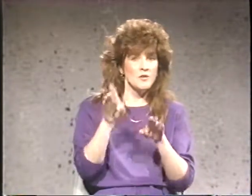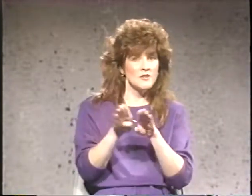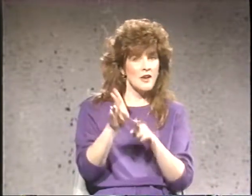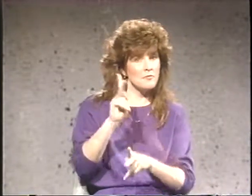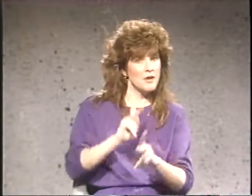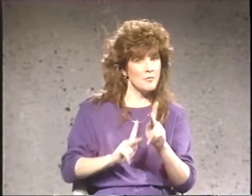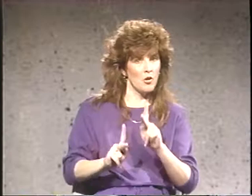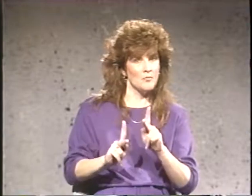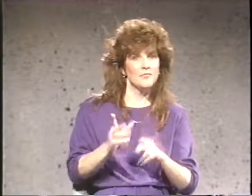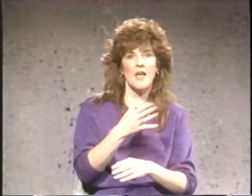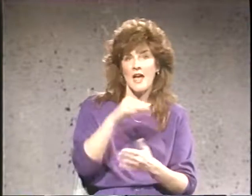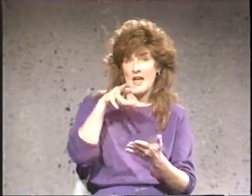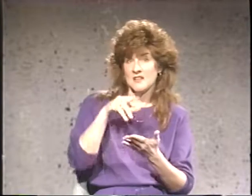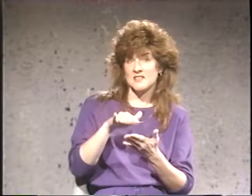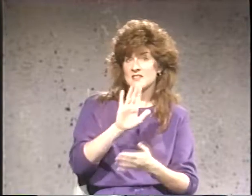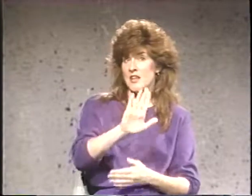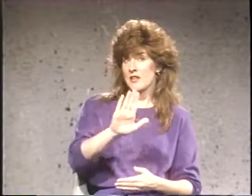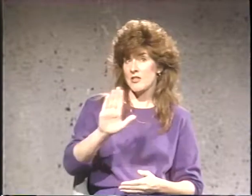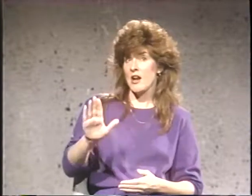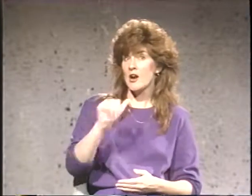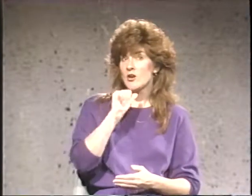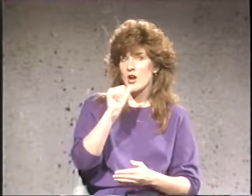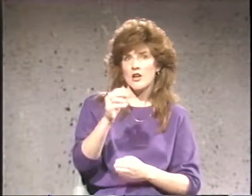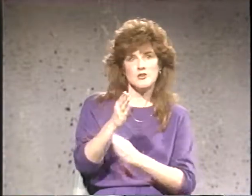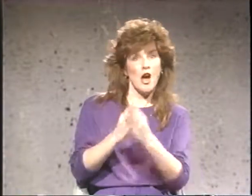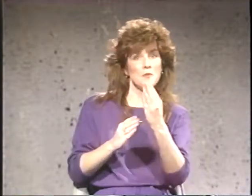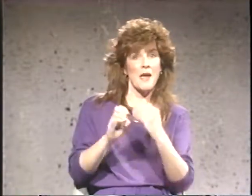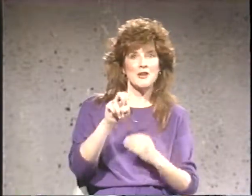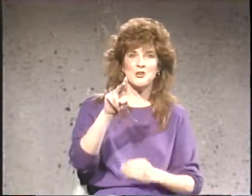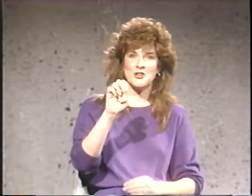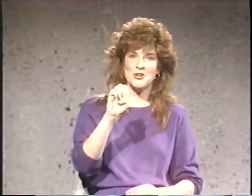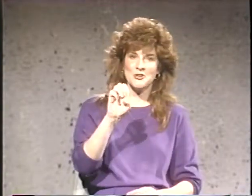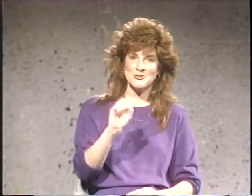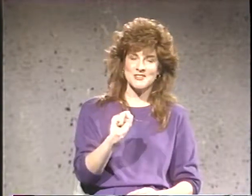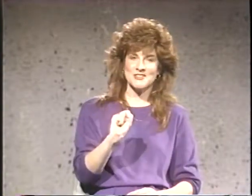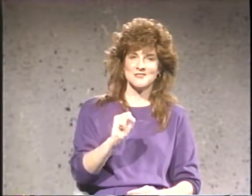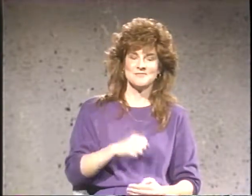deaf people and study their non-manual cues.